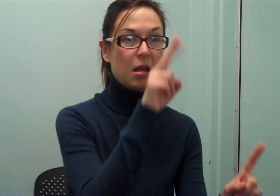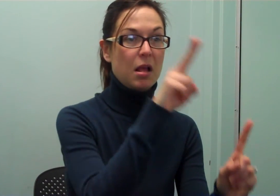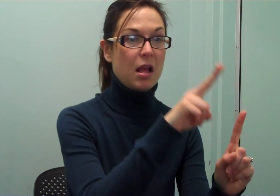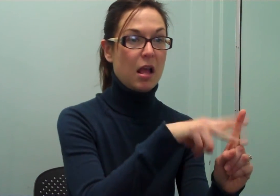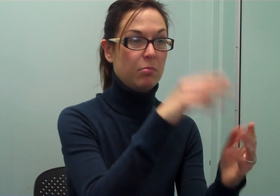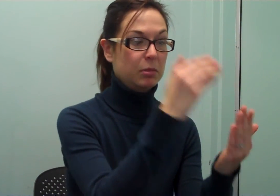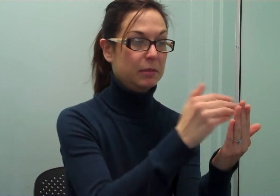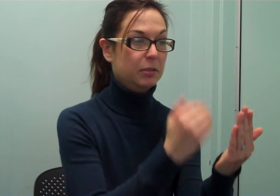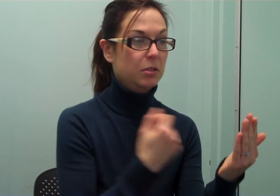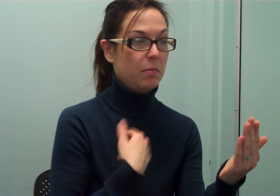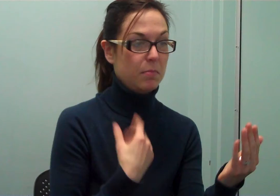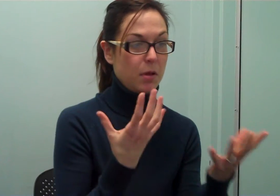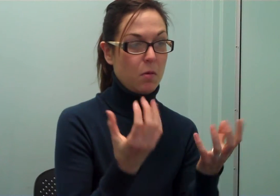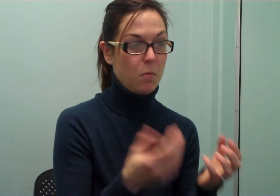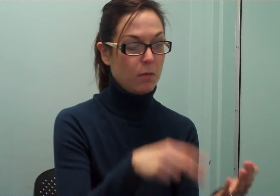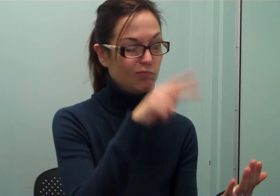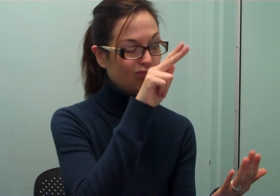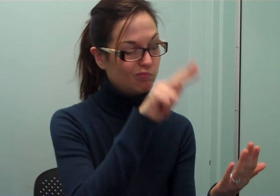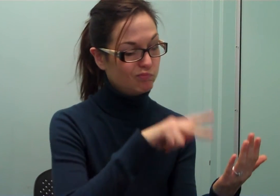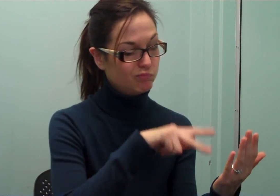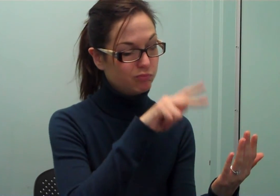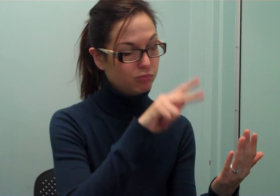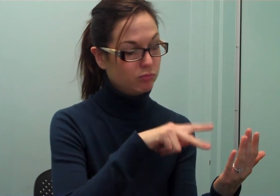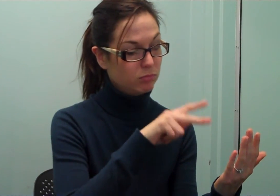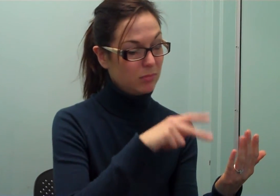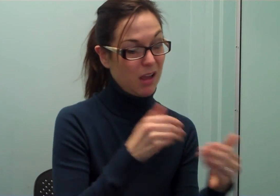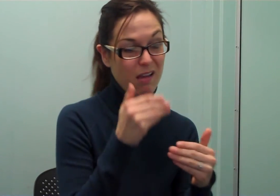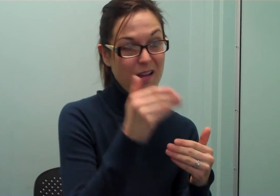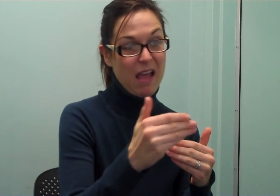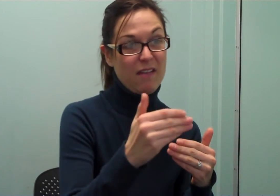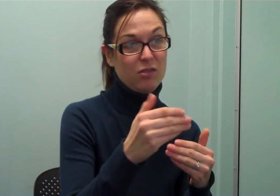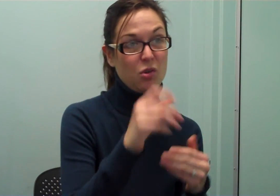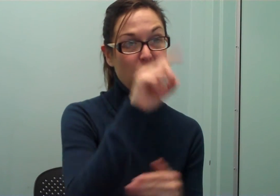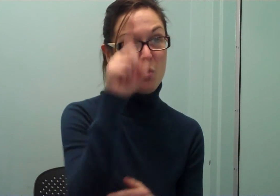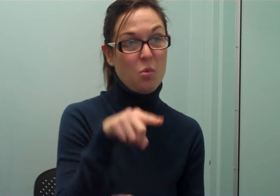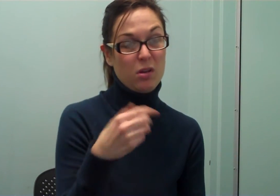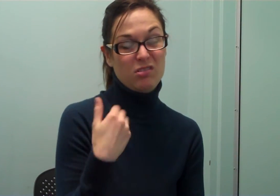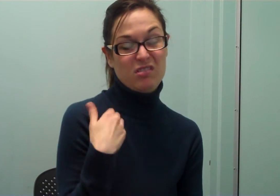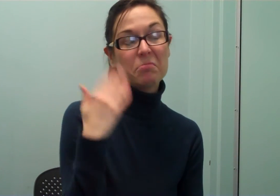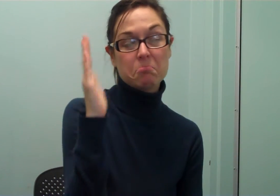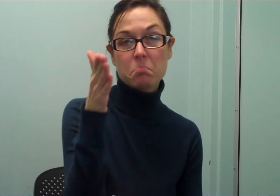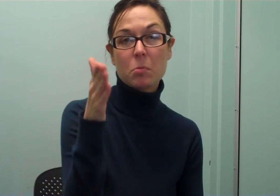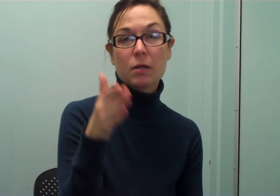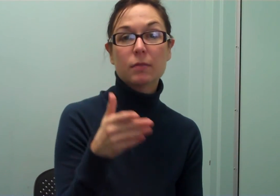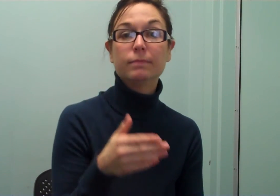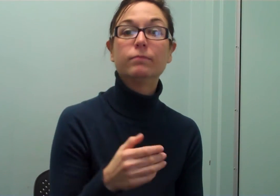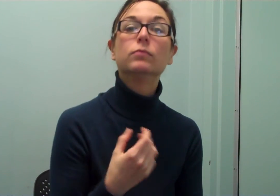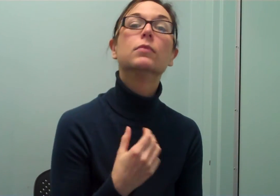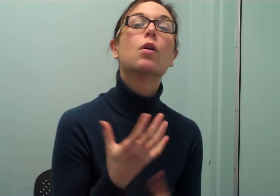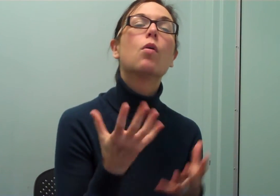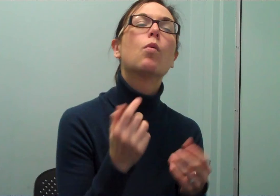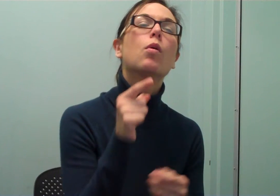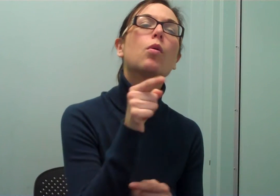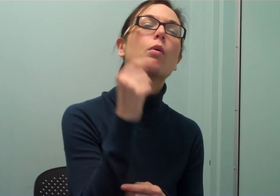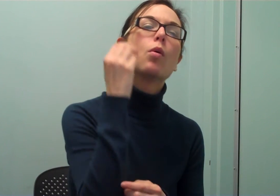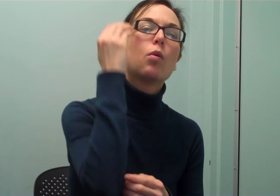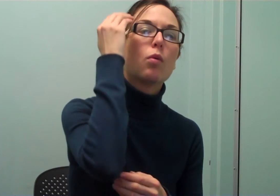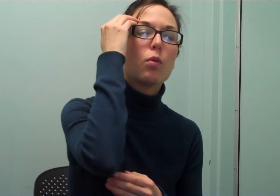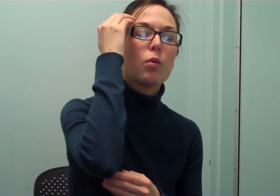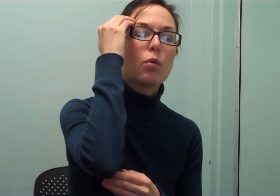But I just want you to know that I'm a very responsible person and that I am a totally dedicated